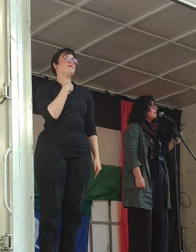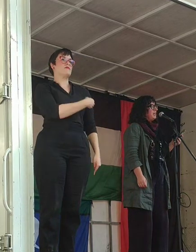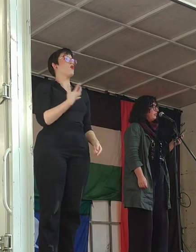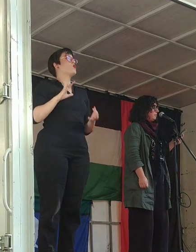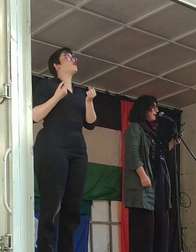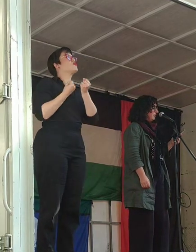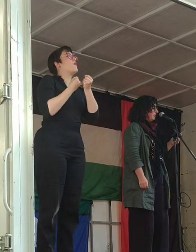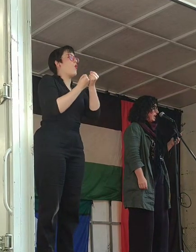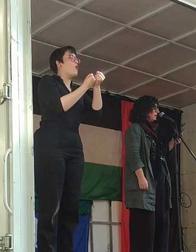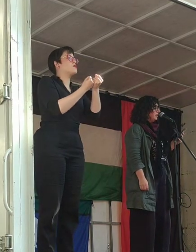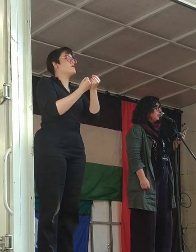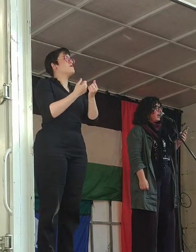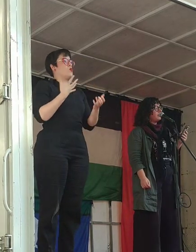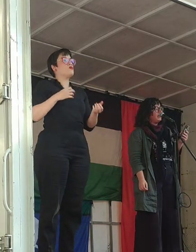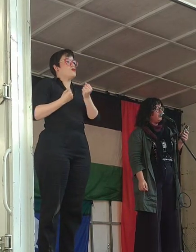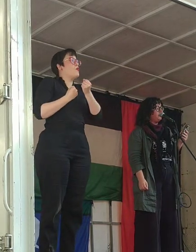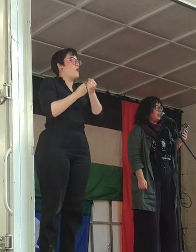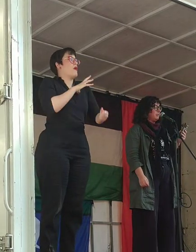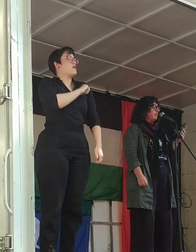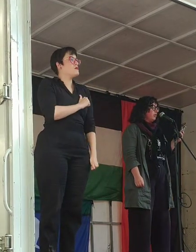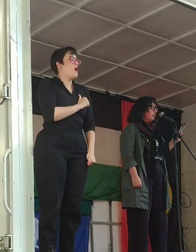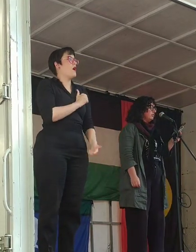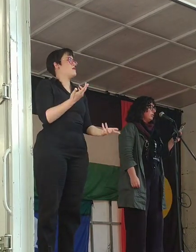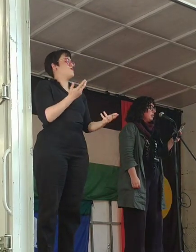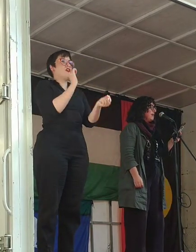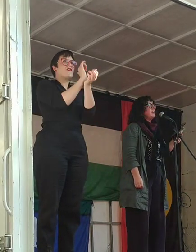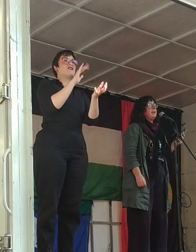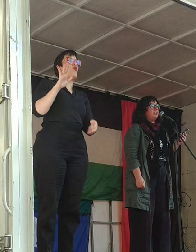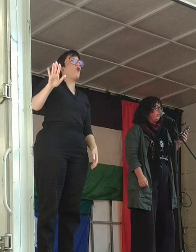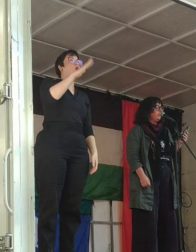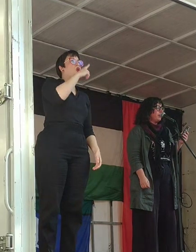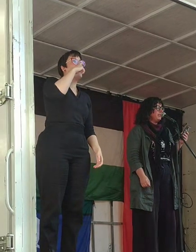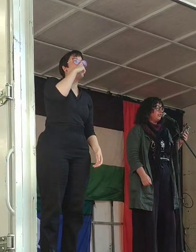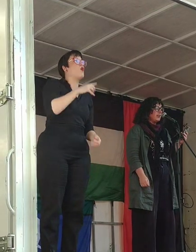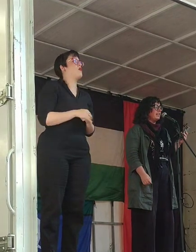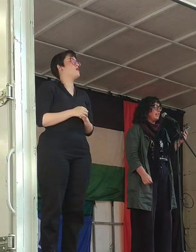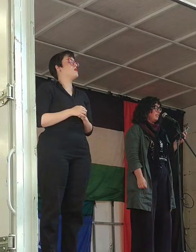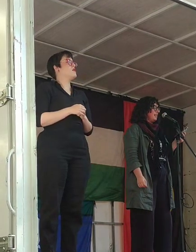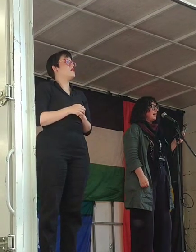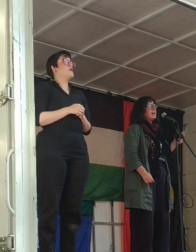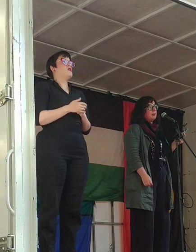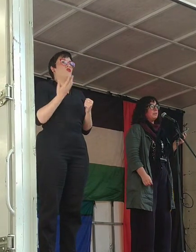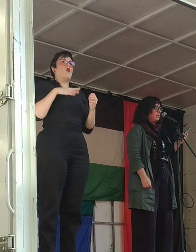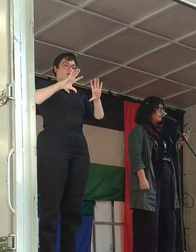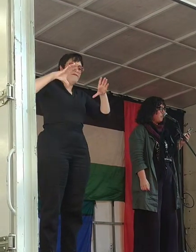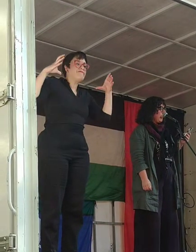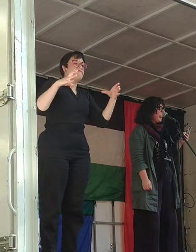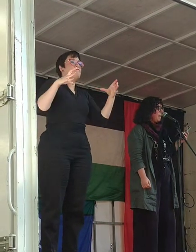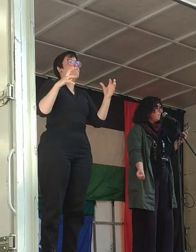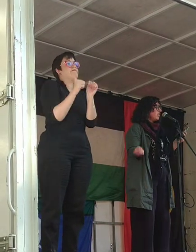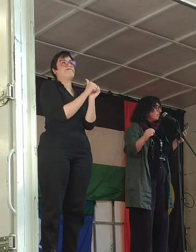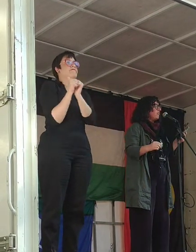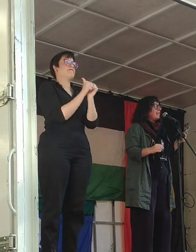you. We are committed to Palestine. We are committed to freedom for all. We are committed to struggling together,